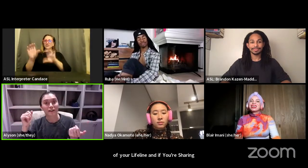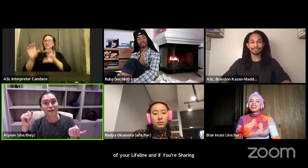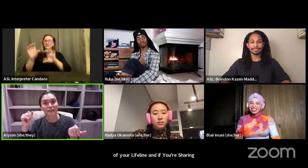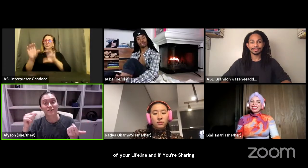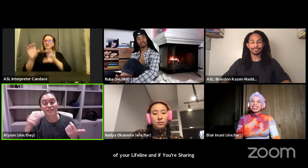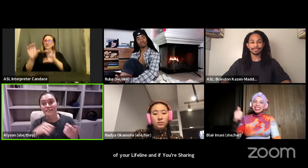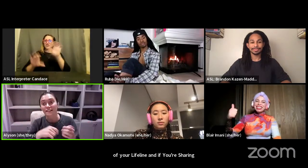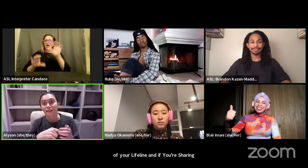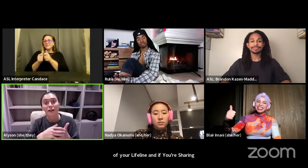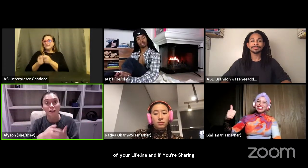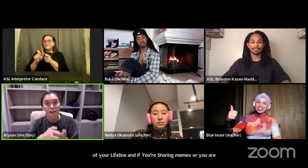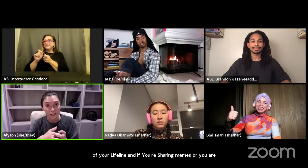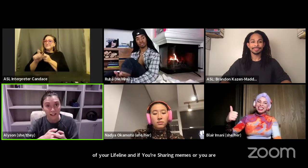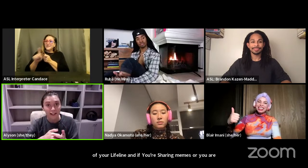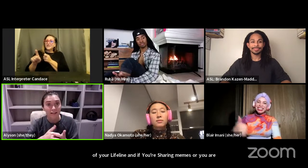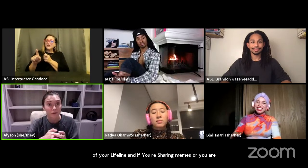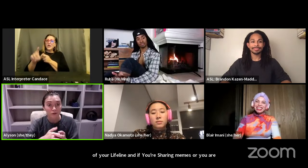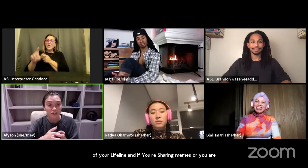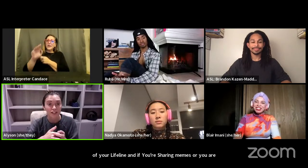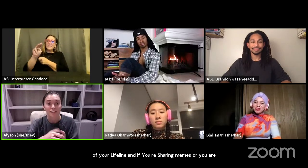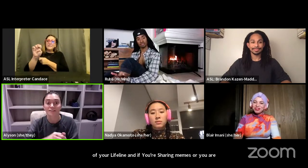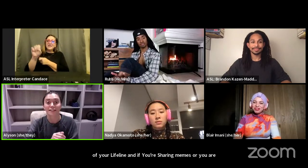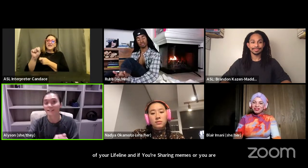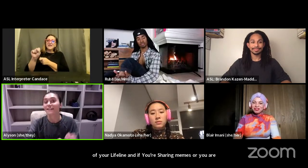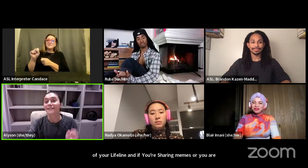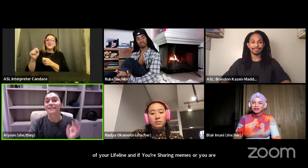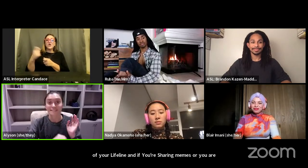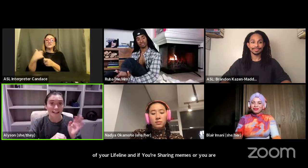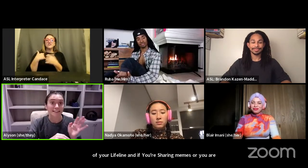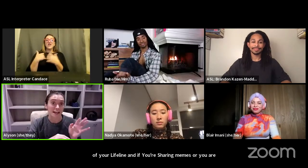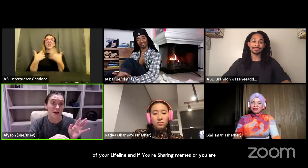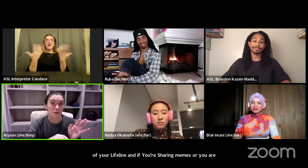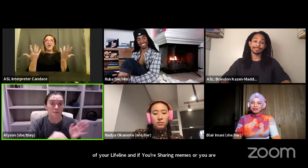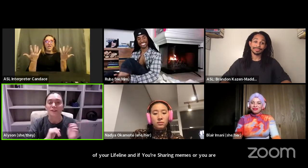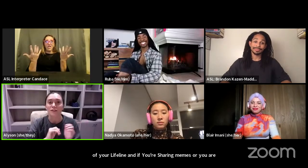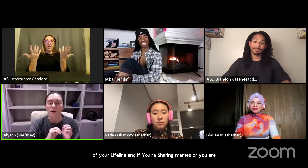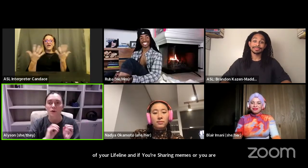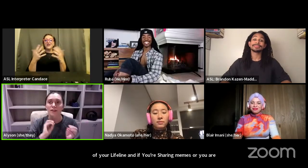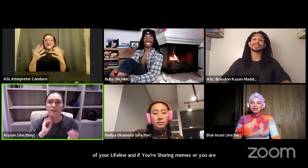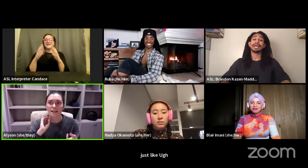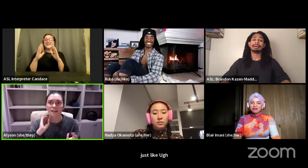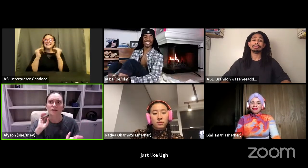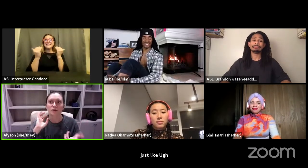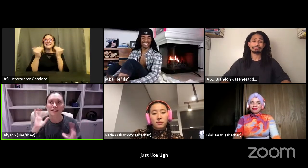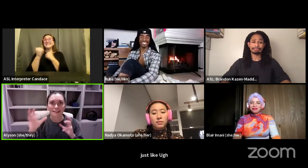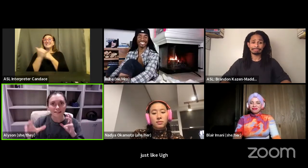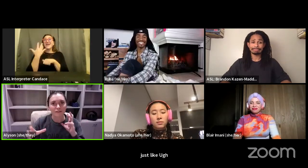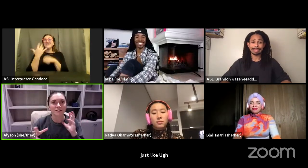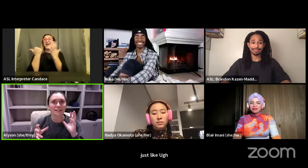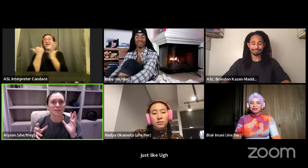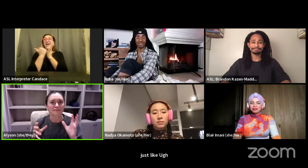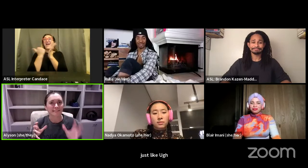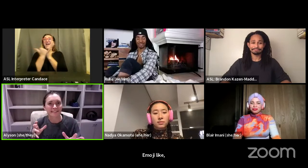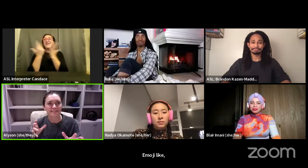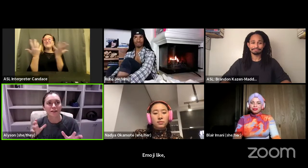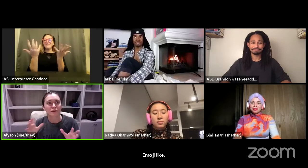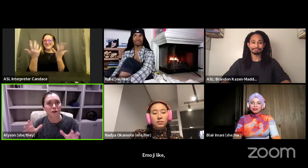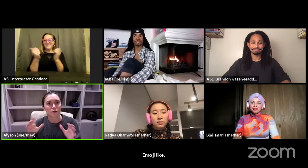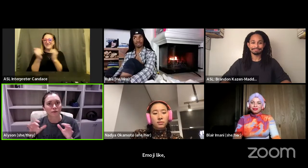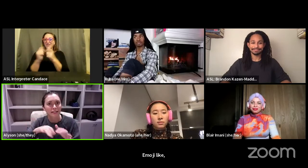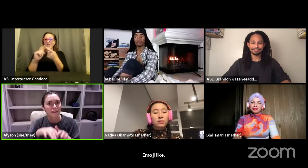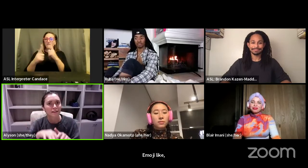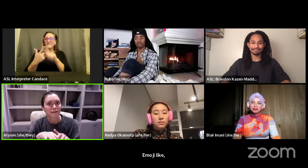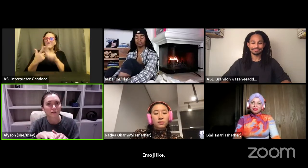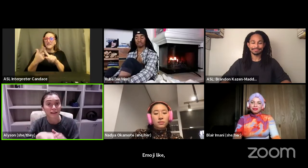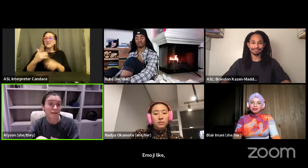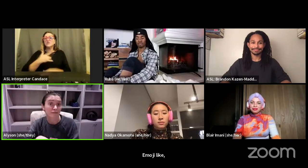you are just like, ugh, emoji, like send help, you know, then you at least feel like you're less